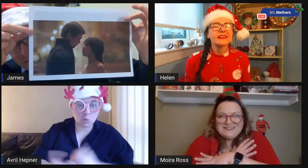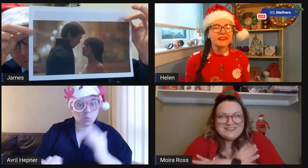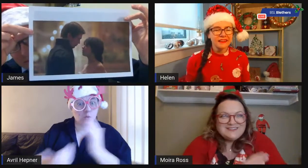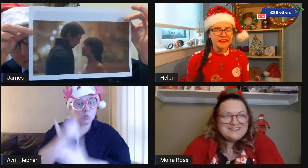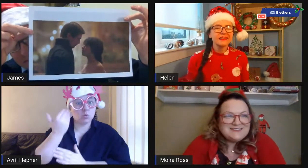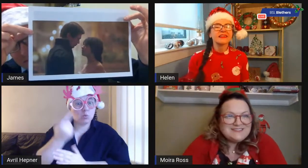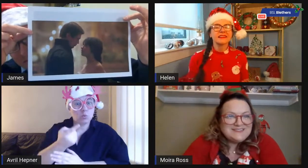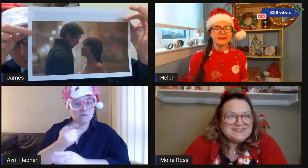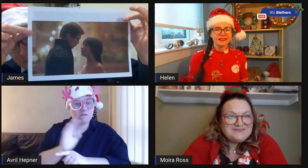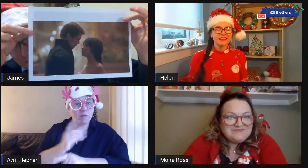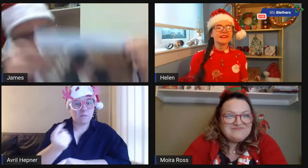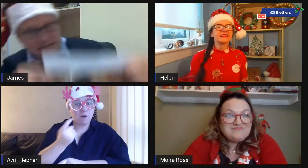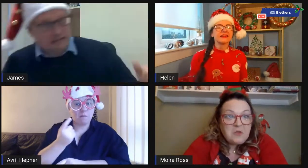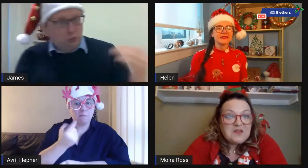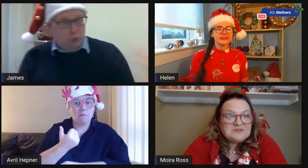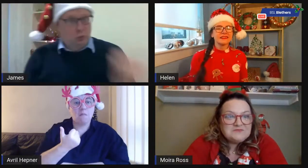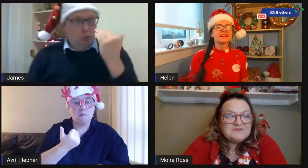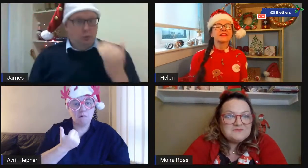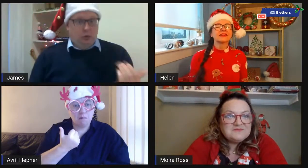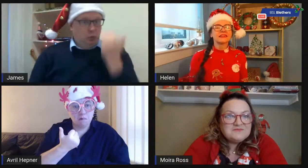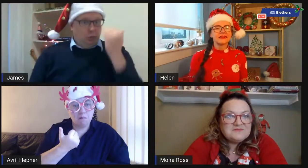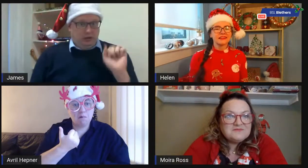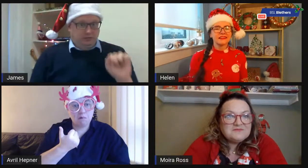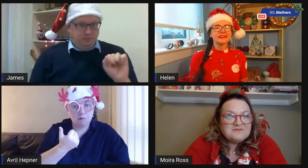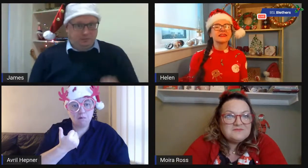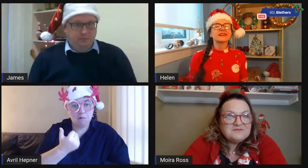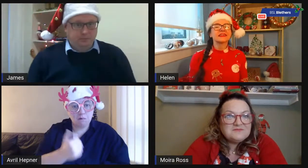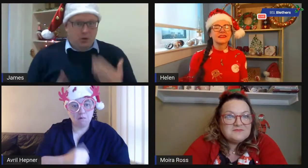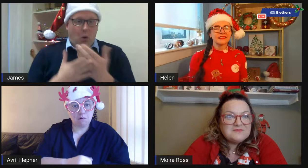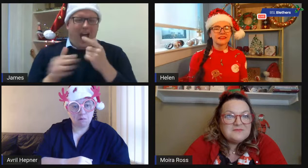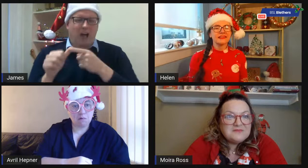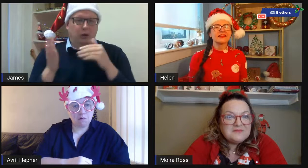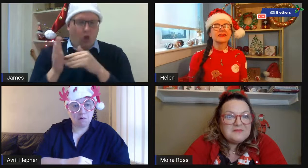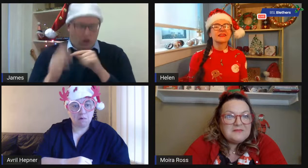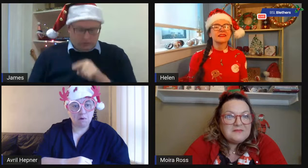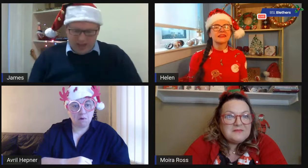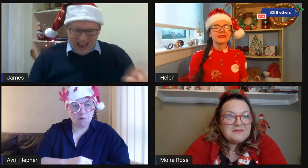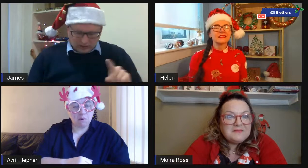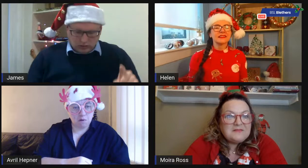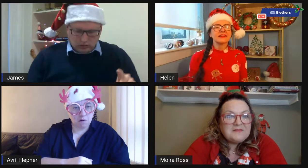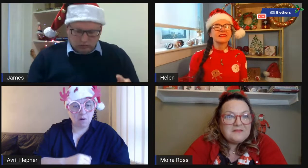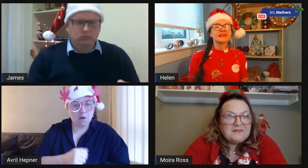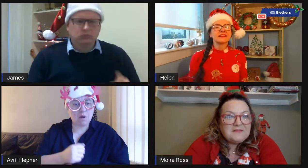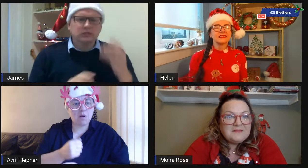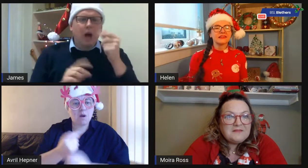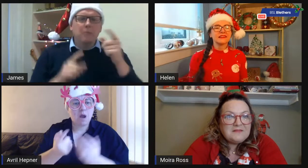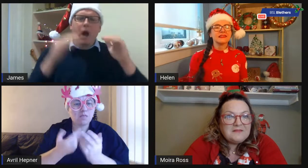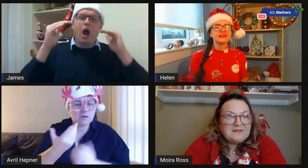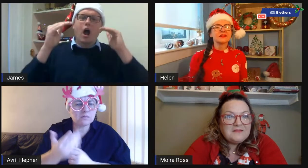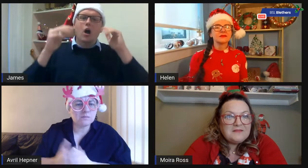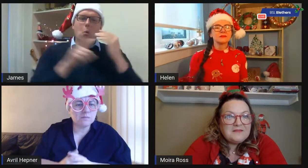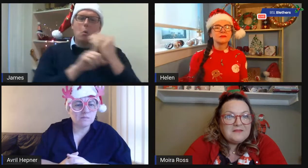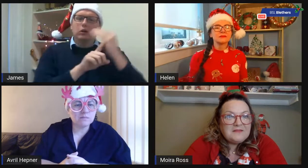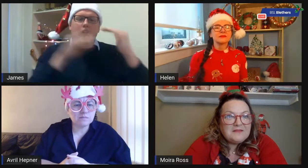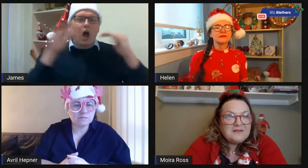good family I love favourite. Cinderella. It's brand new, Avril, brand new, and that's from Amazon Prime.